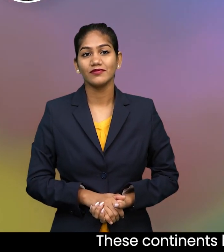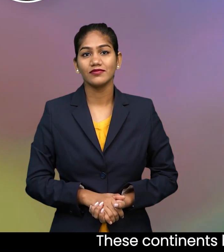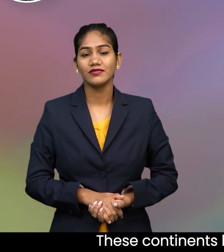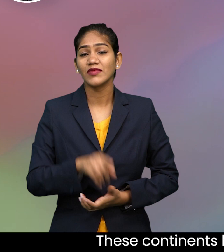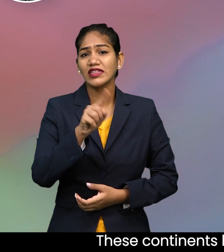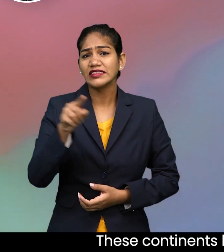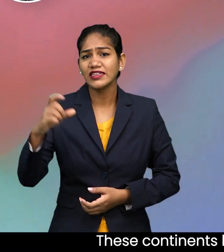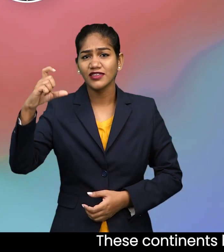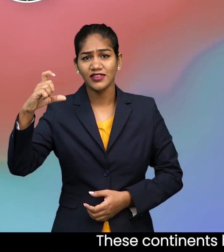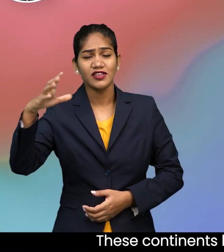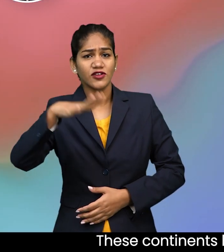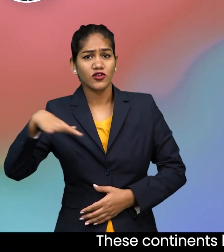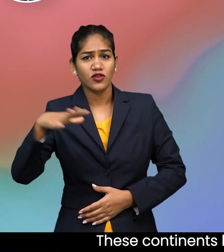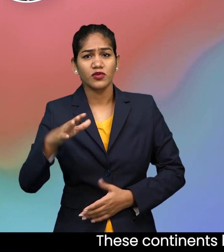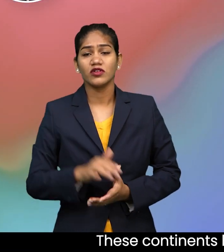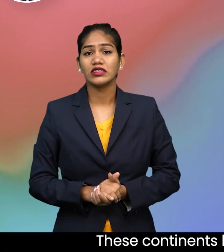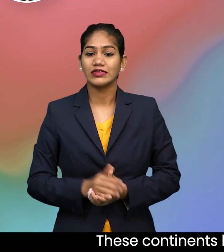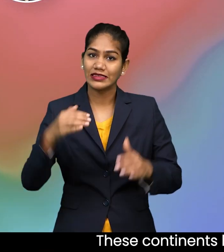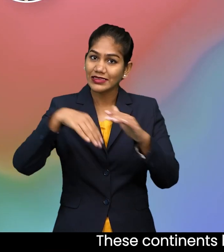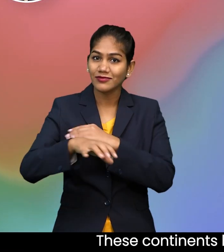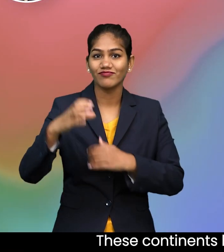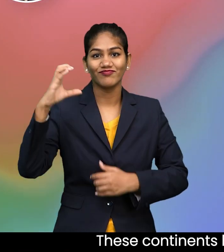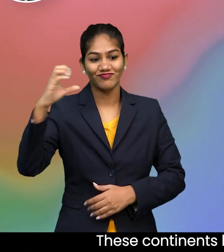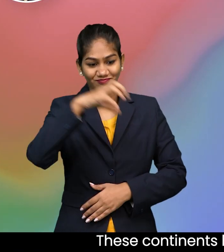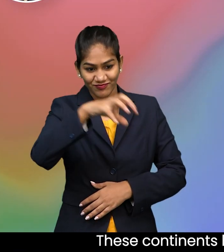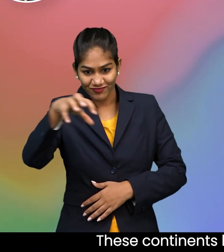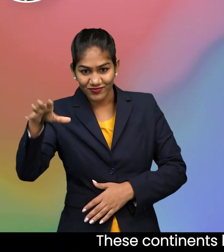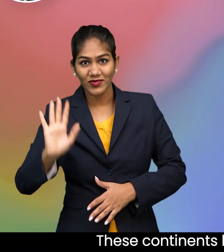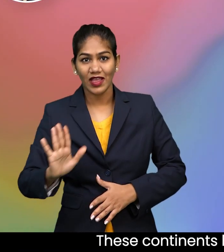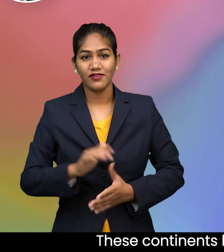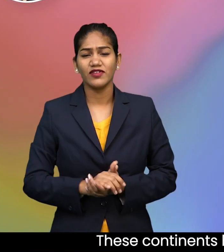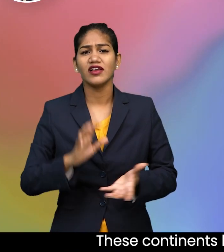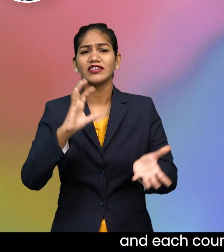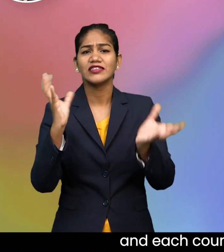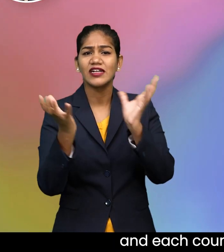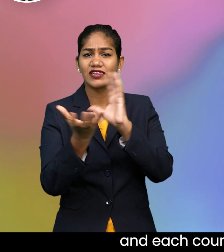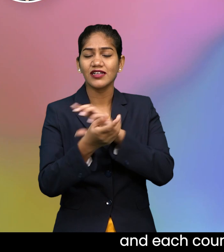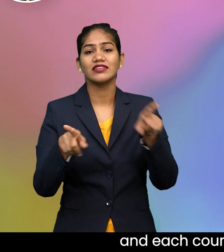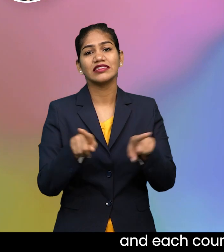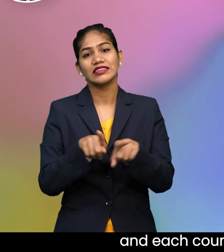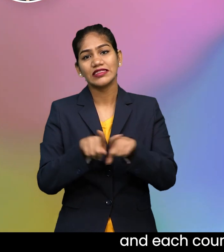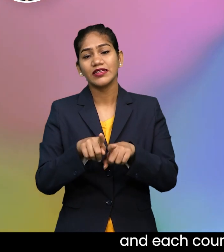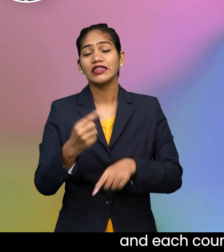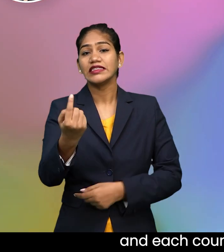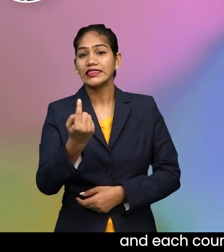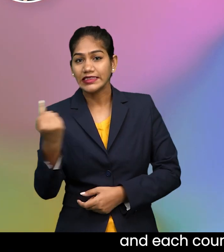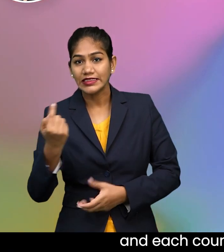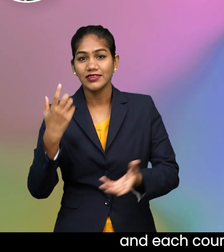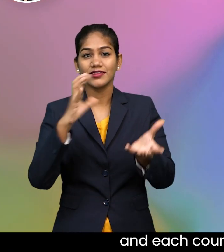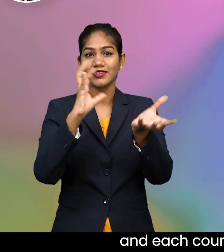These continents have subcontinents as countries, and each country has